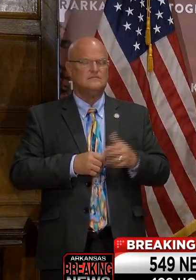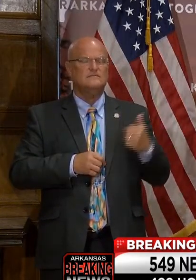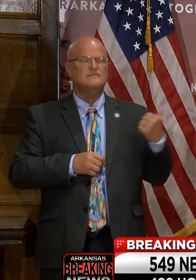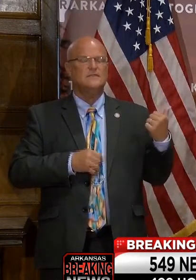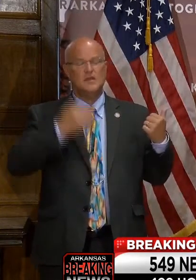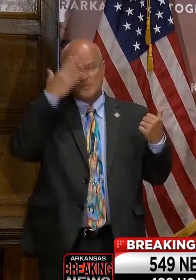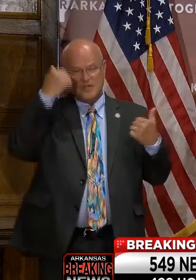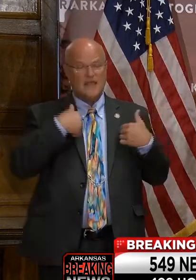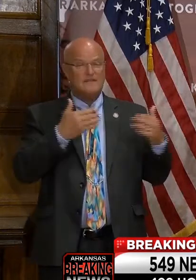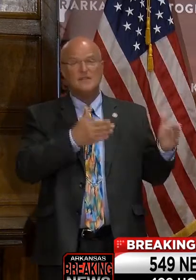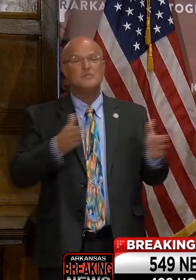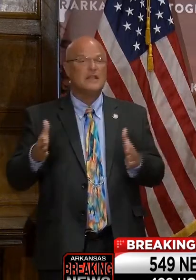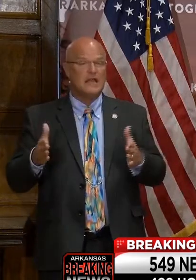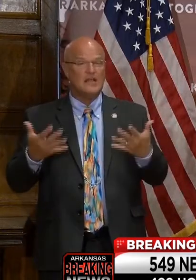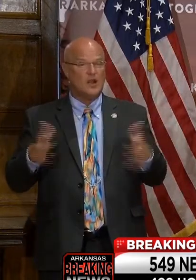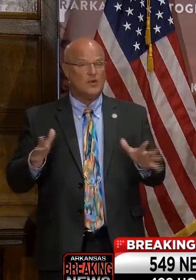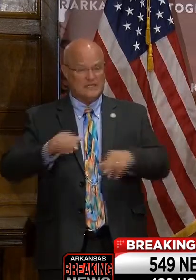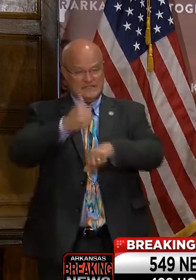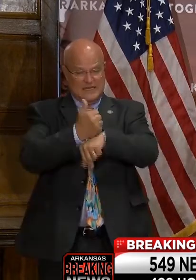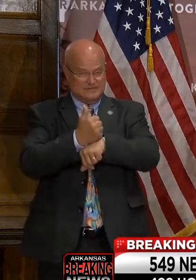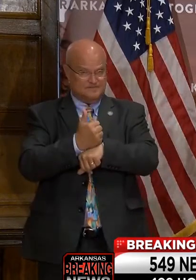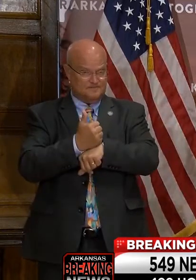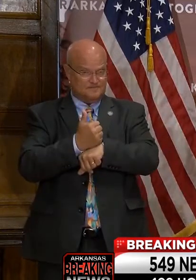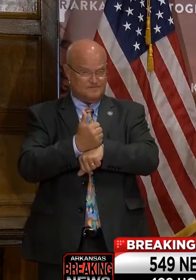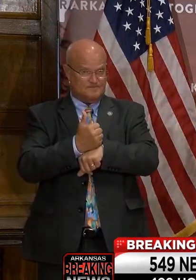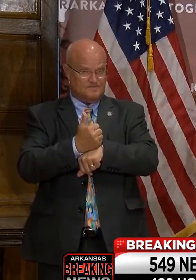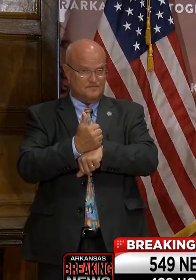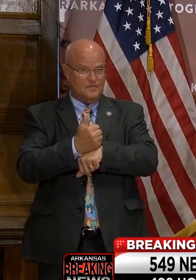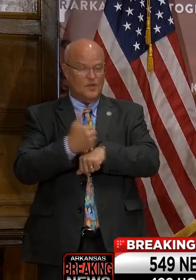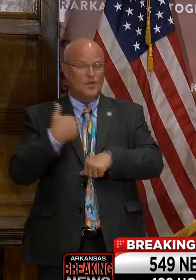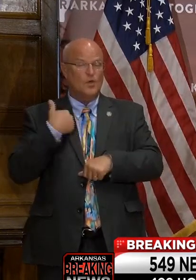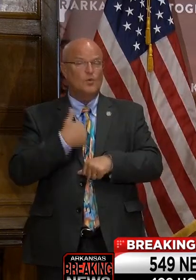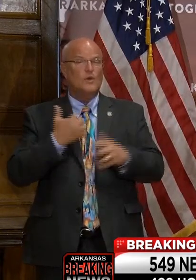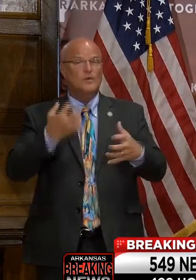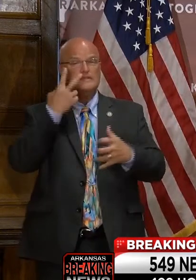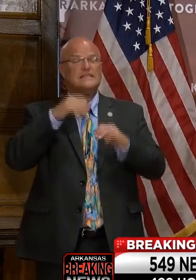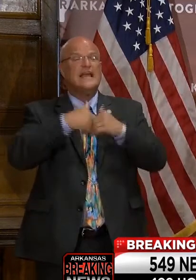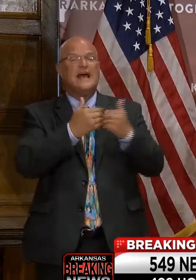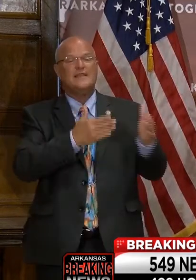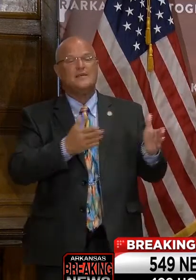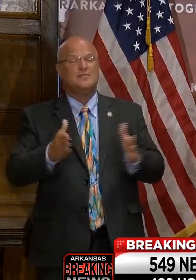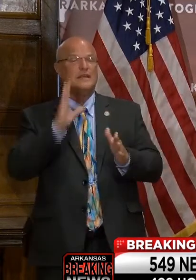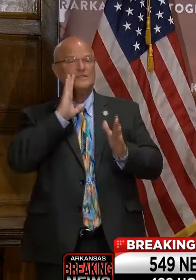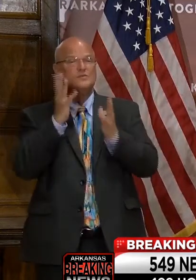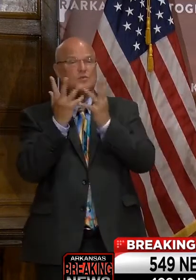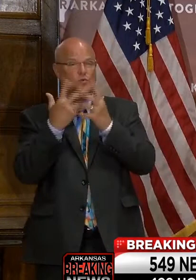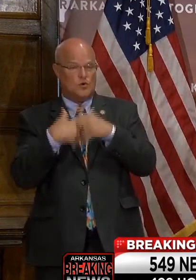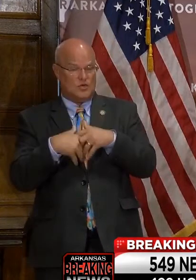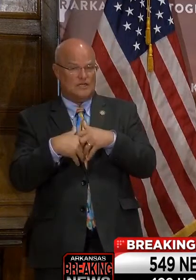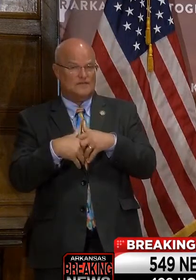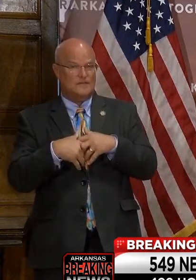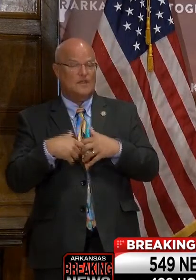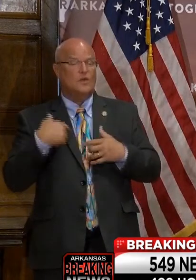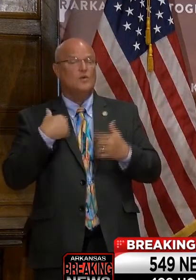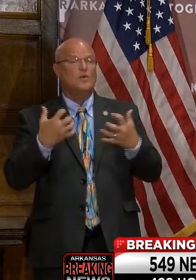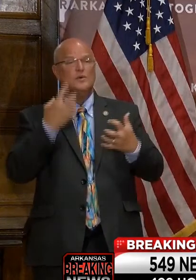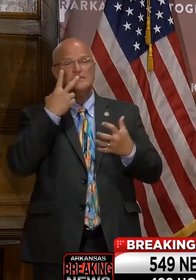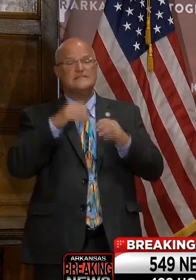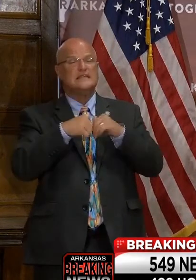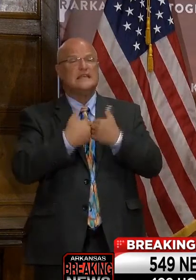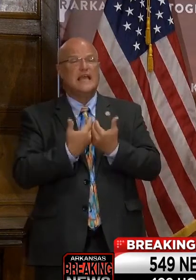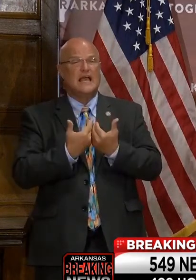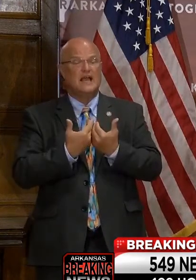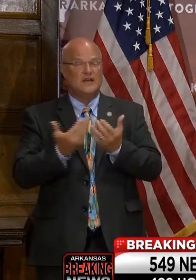Because they have their plan, they have plans in place. We want them to see how those plans are going to work, and we want them to see